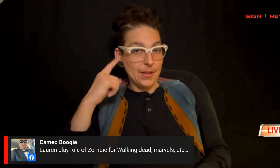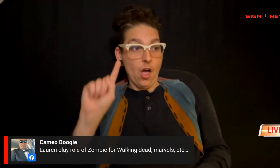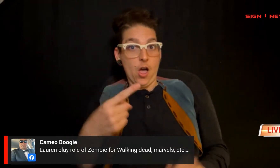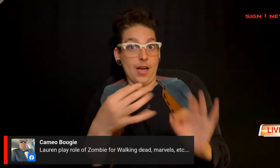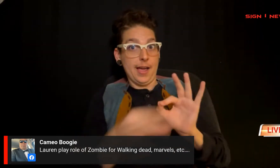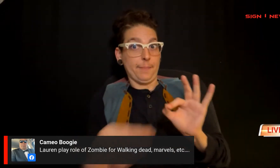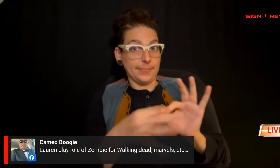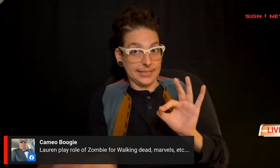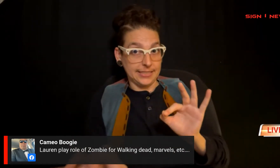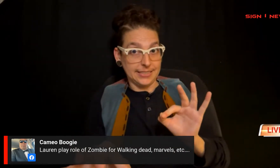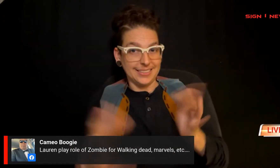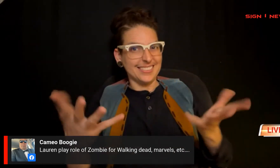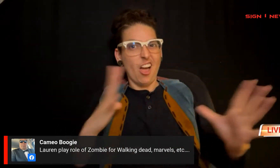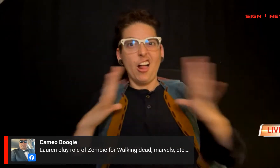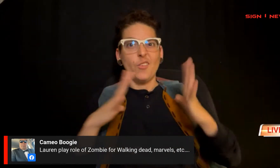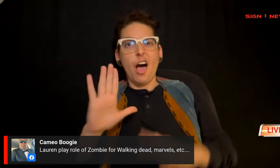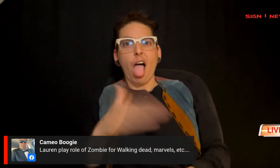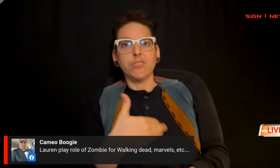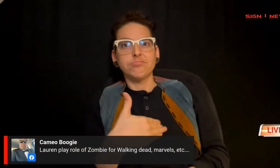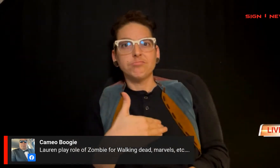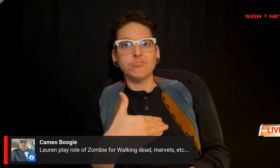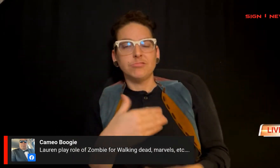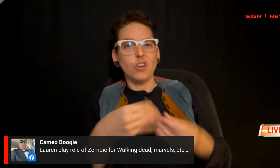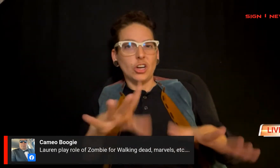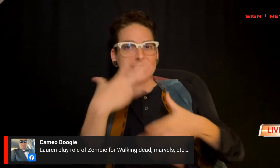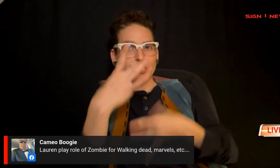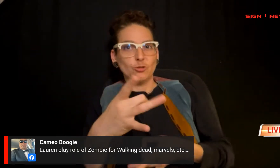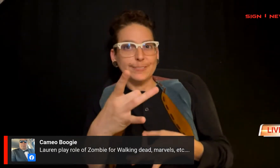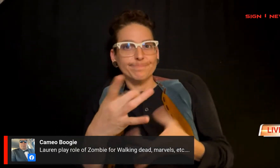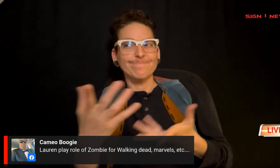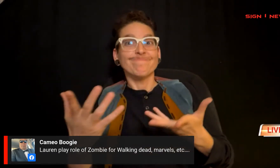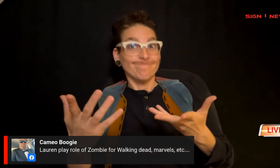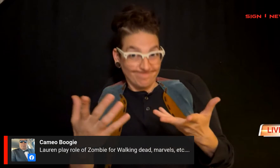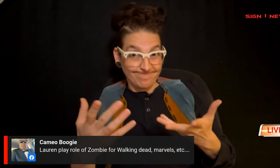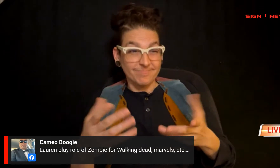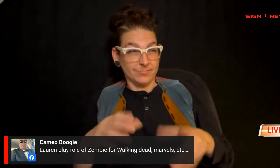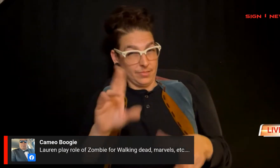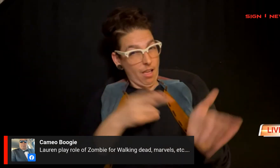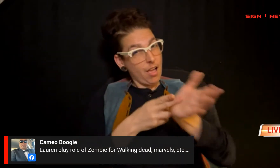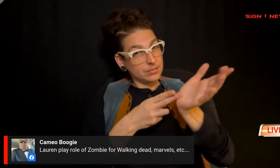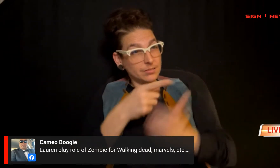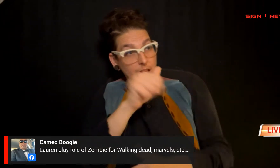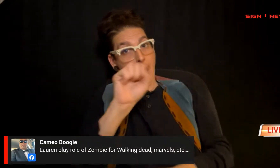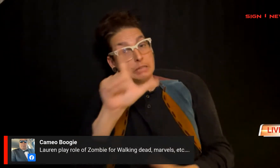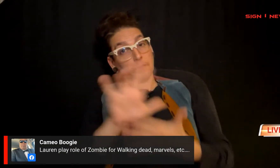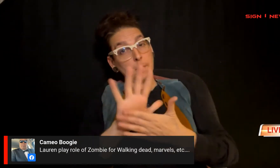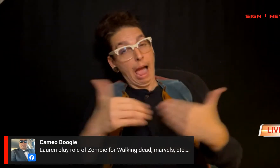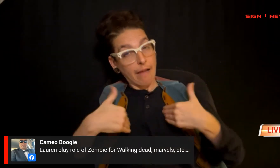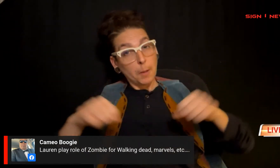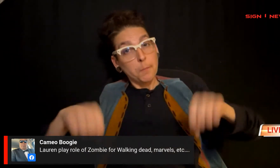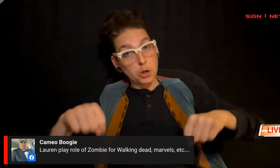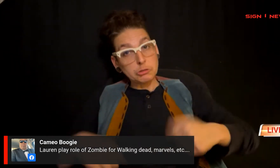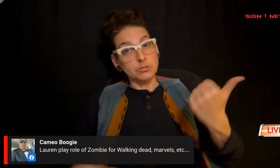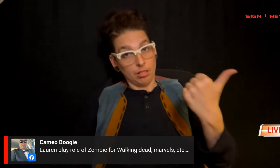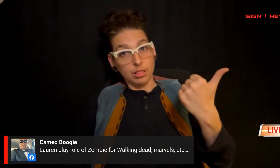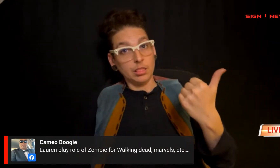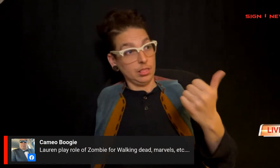and that was a good film, but there was no sound, there was captioning, and Hollywood just kinda dismissed it. They weren't very interested in it.